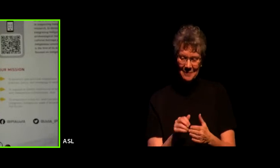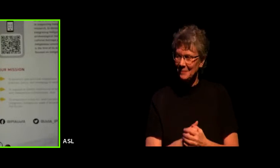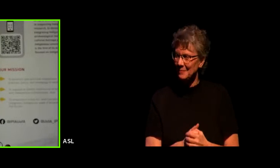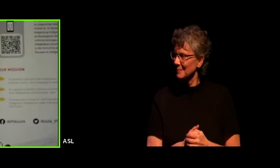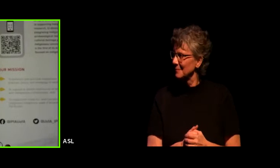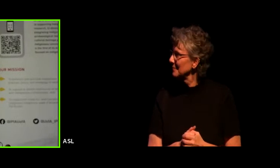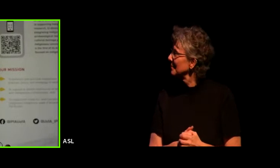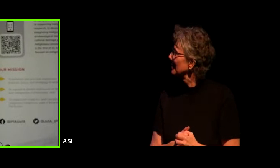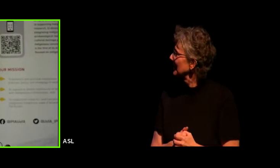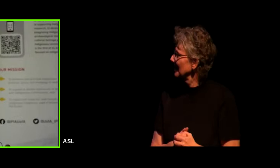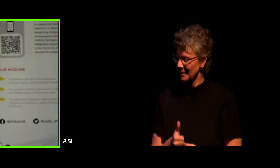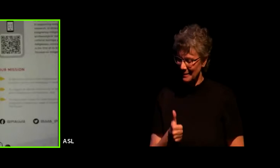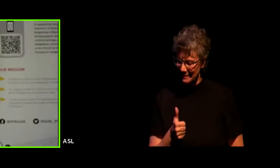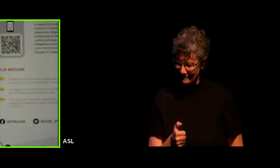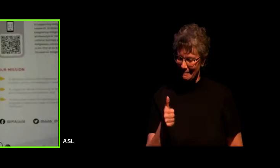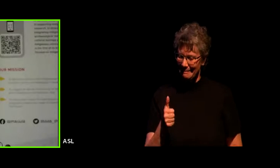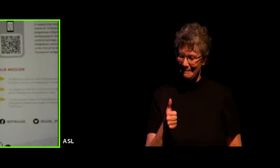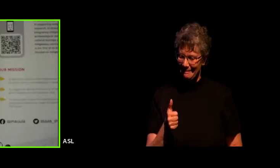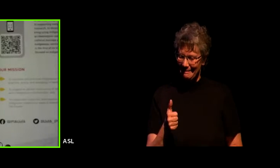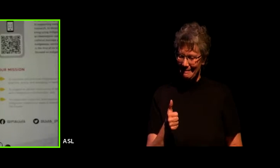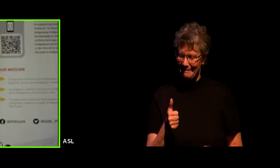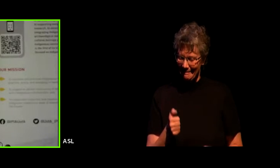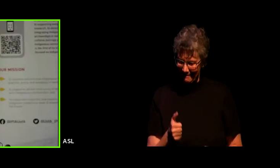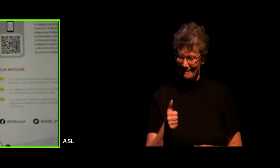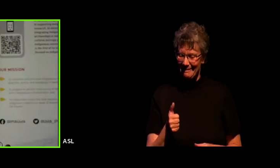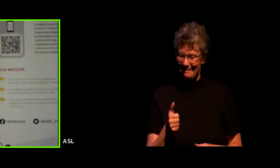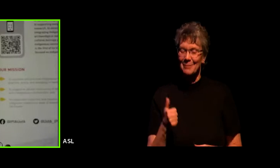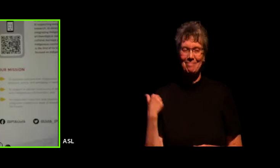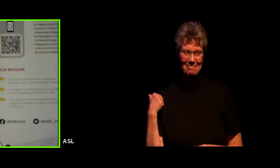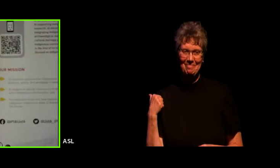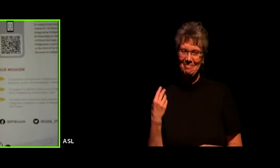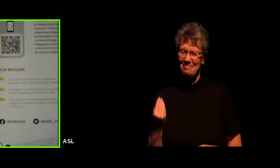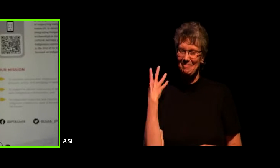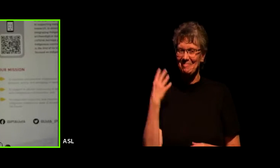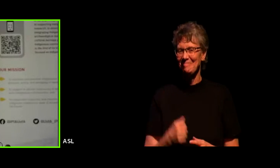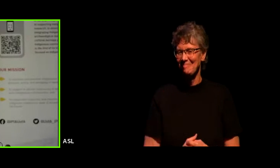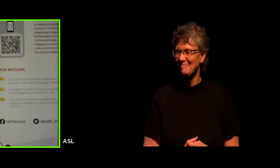If we get to my slides. Here we go.